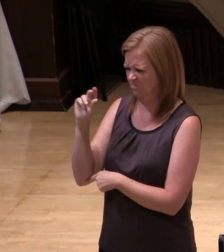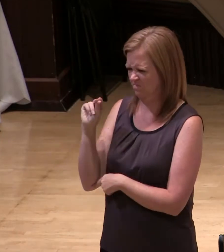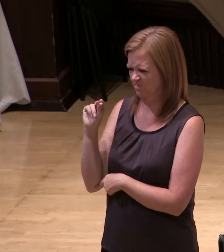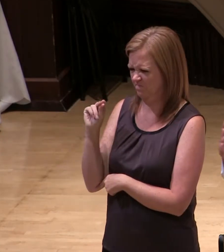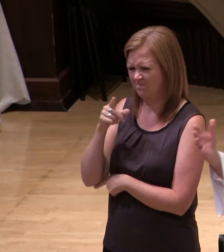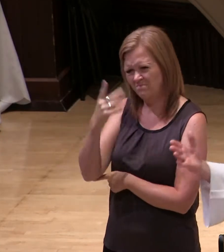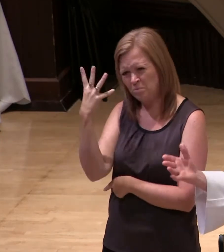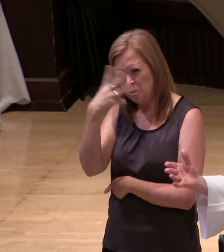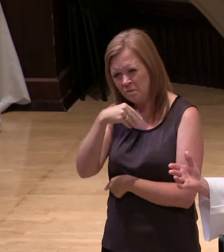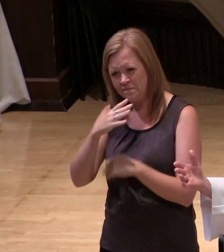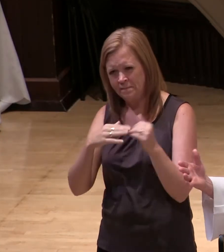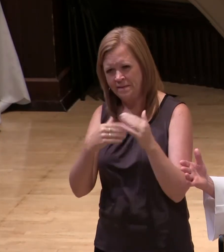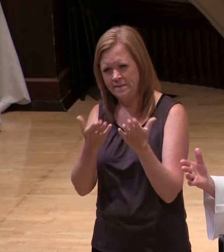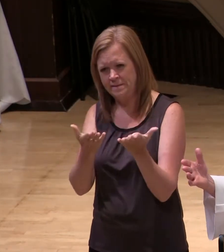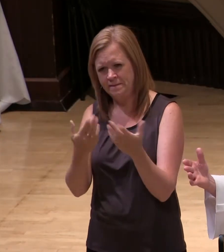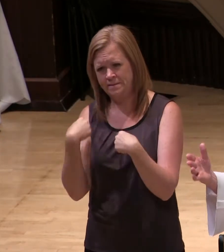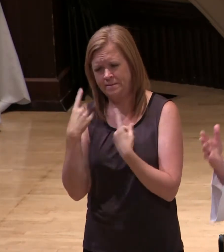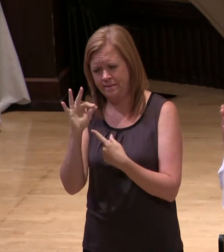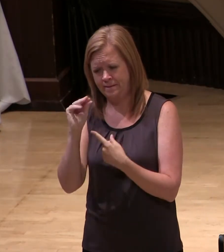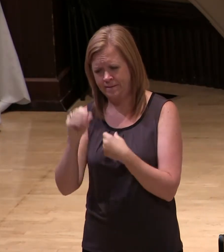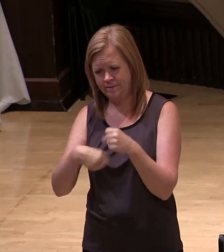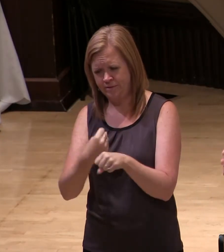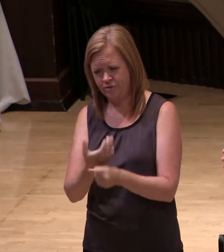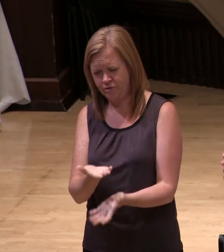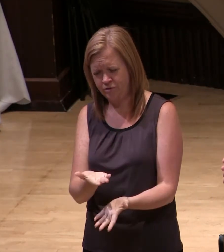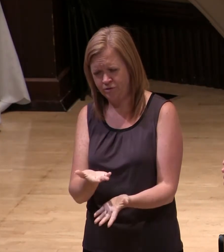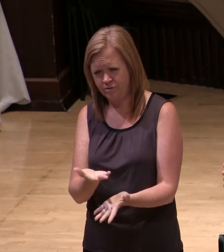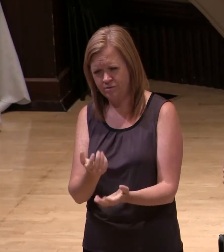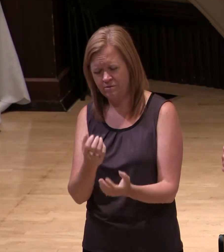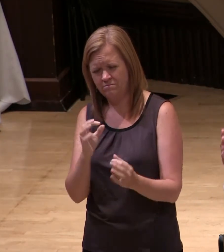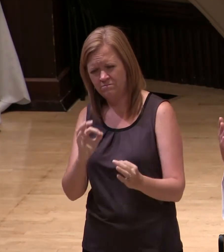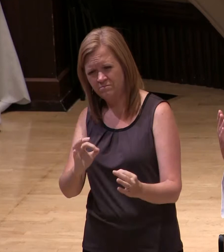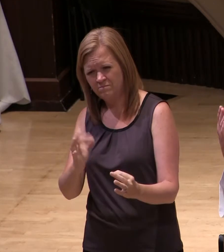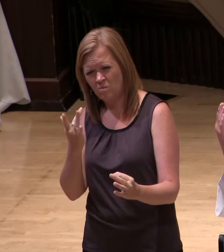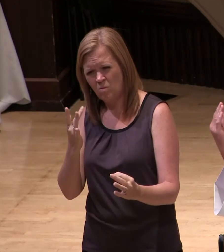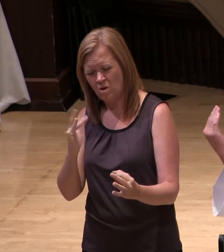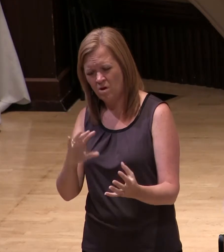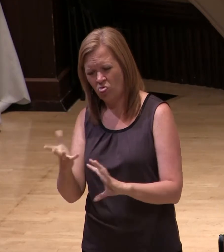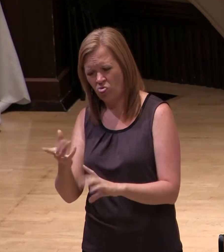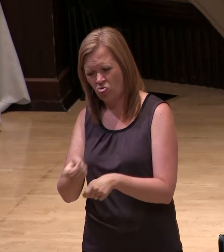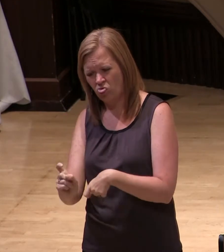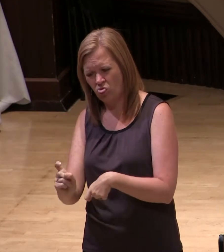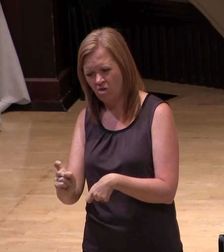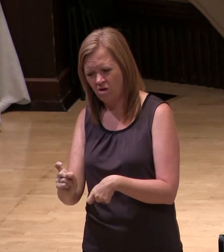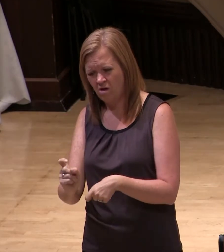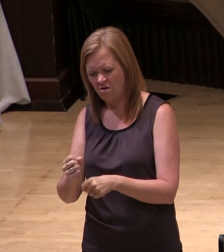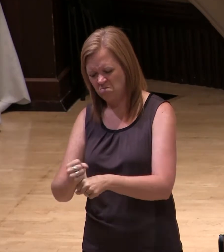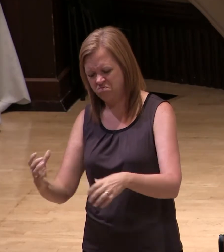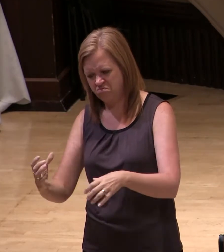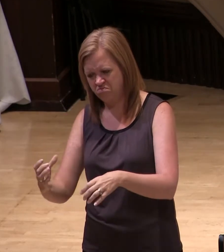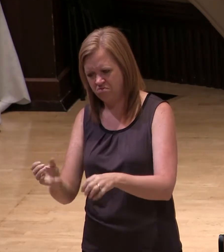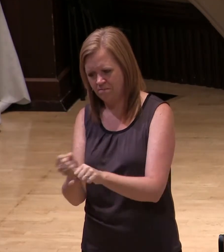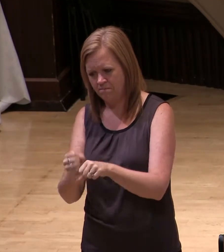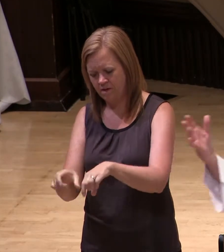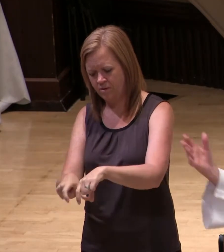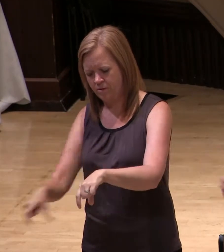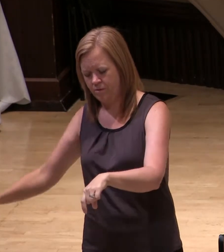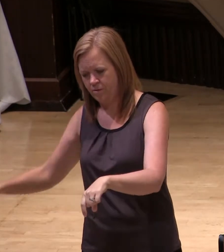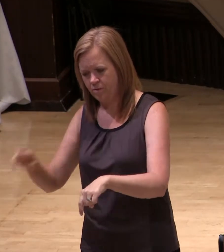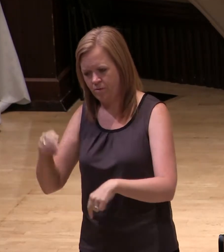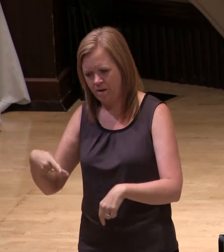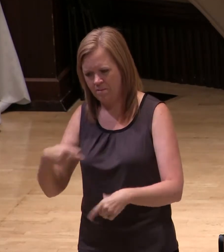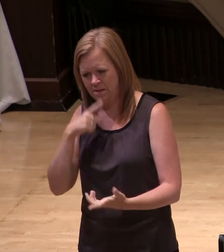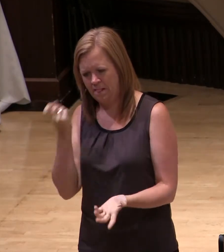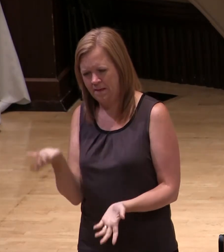said, "Look at this beautiful building that's been here for 90 years. It was made so beautiful. Why do we have to blast a hole in the side of the church and build this